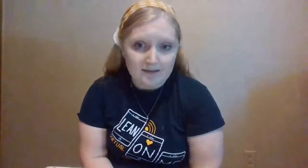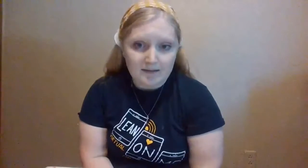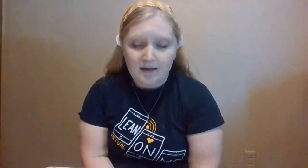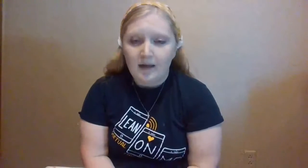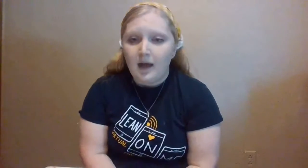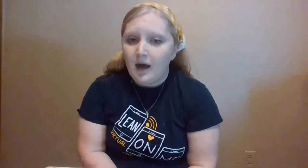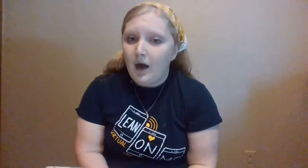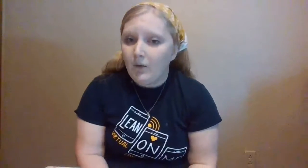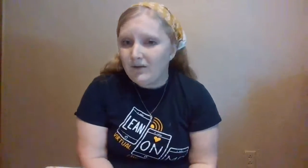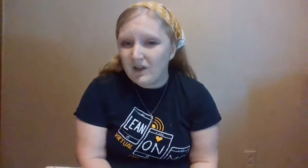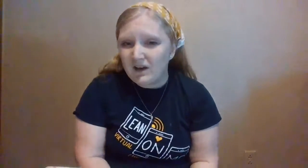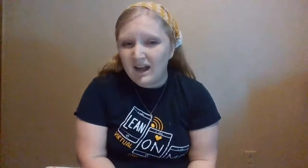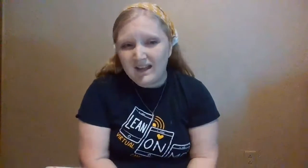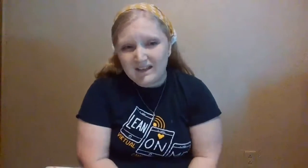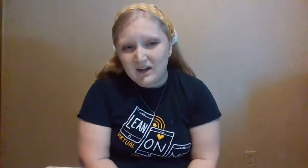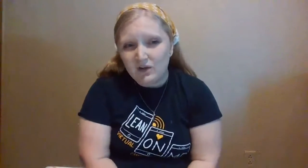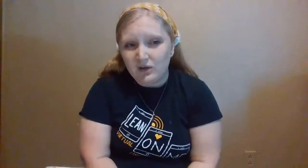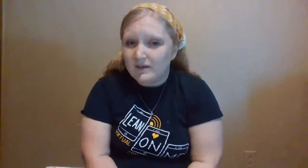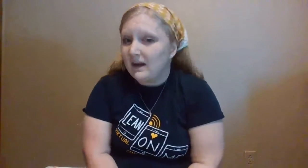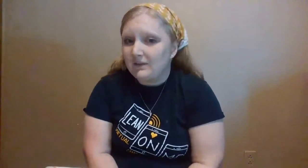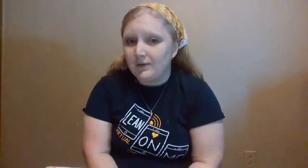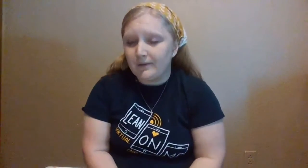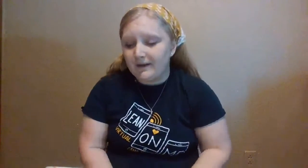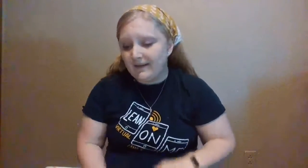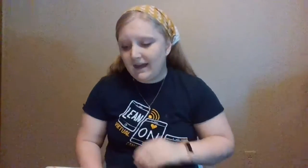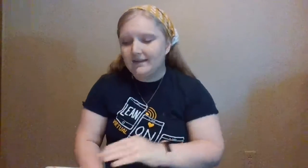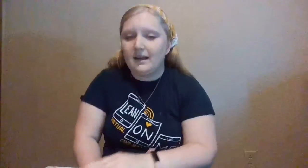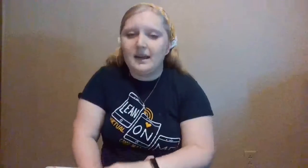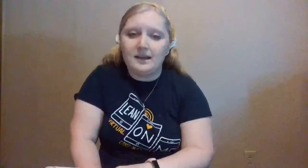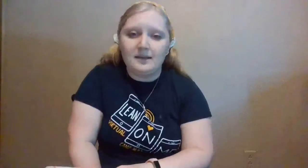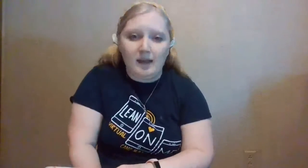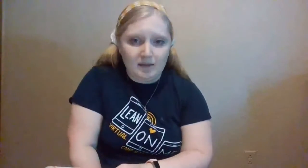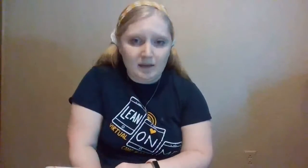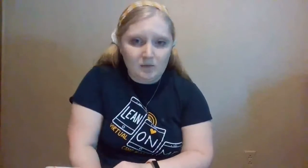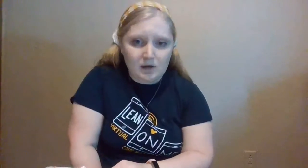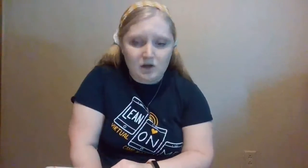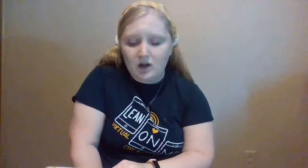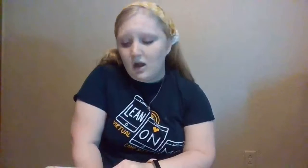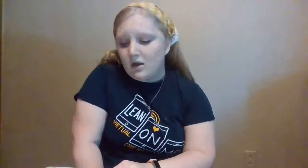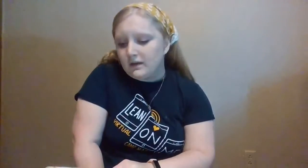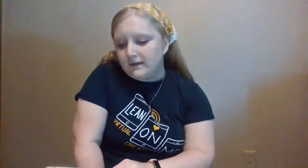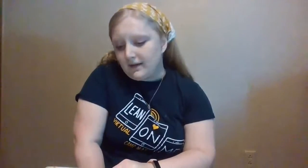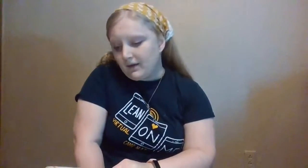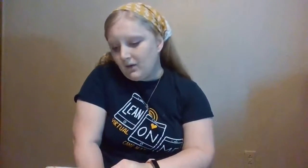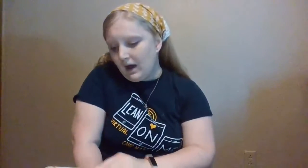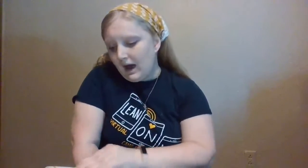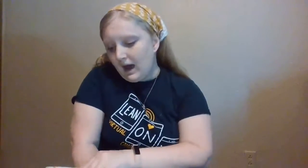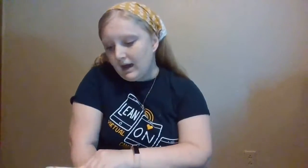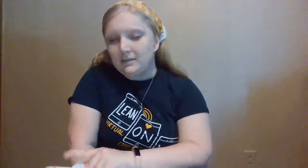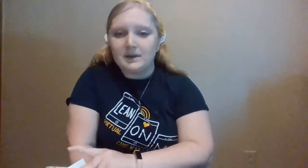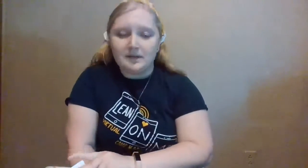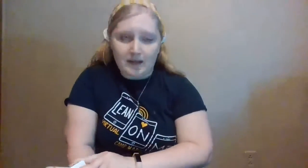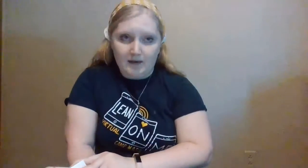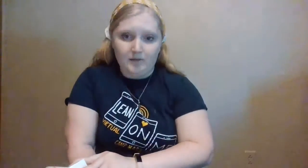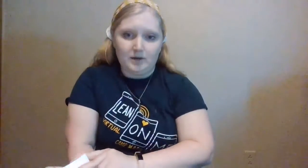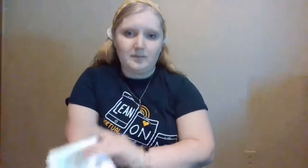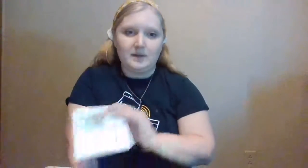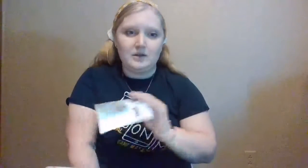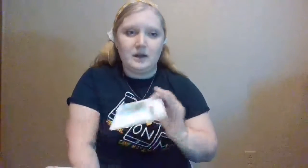recess. However, there isn't a good sign for recess in sign language. So, I am instead going to teach you